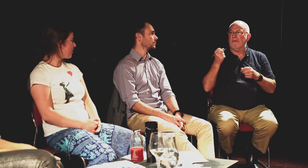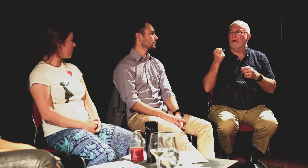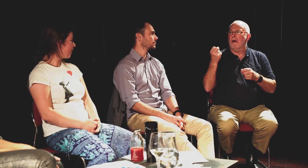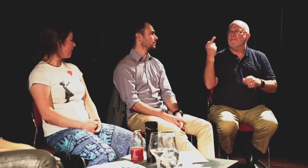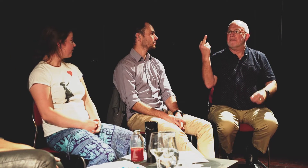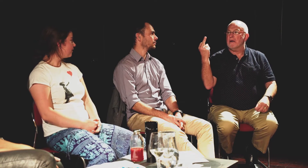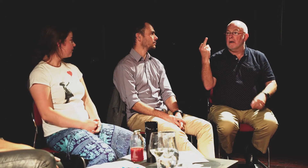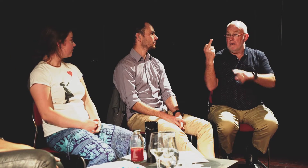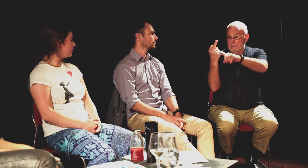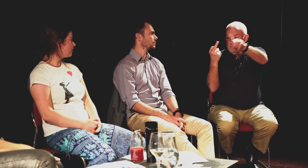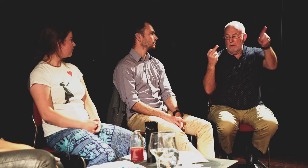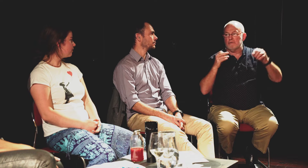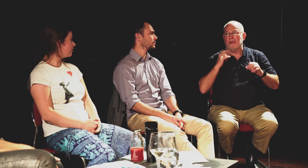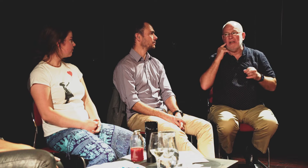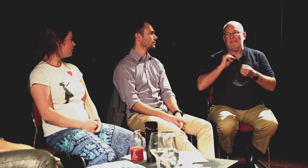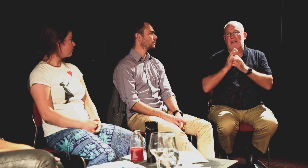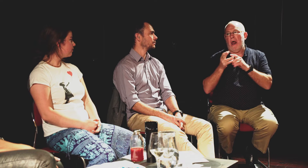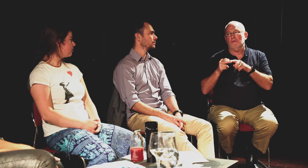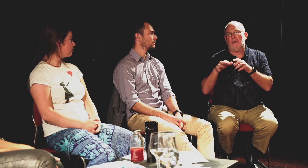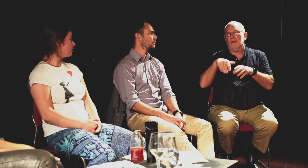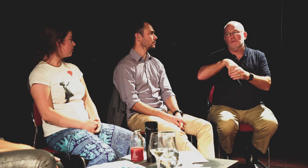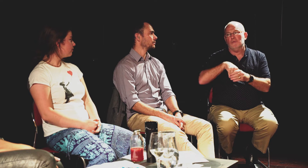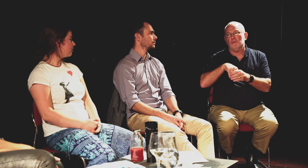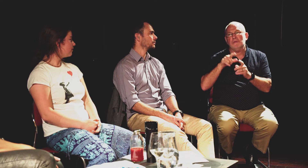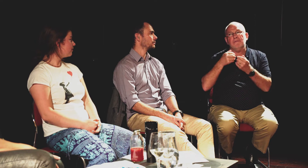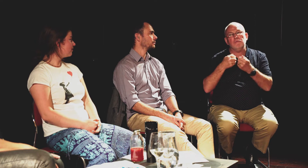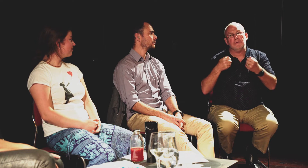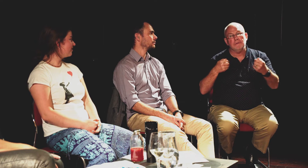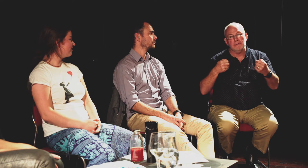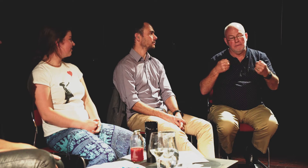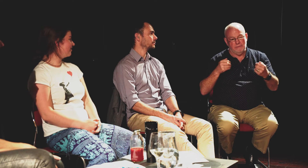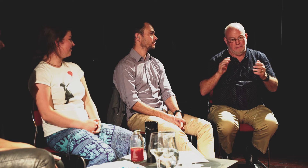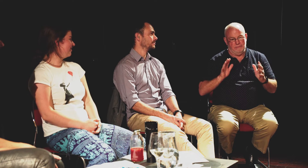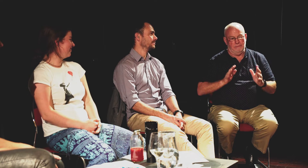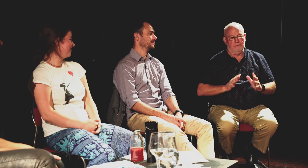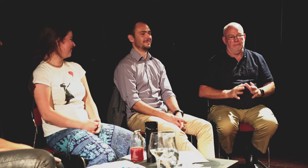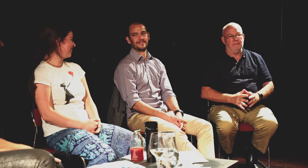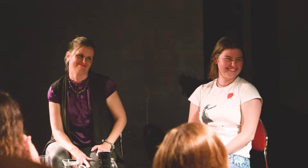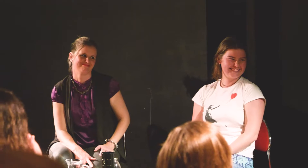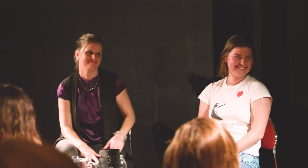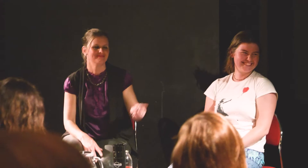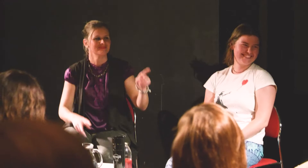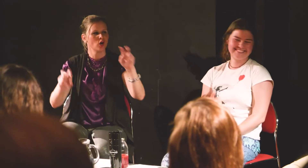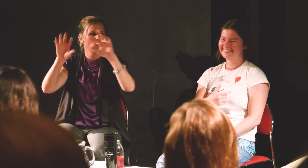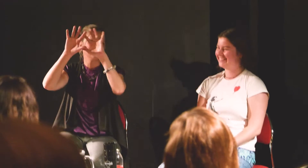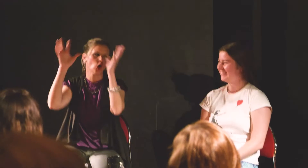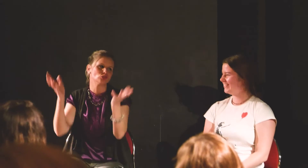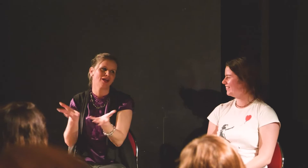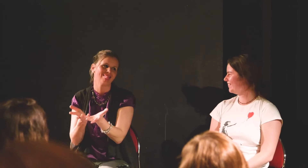I think some hearing people use this sign, whereas deaf people don't like to use it, or it's quite separate. There's some things that are, that are different, that are sort